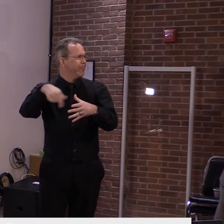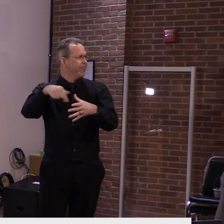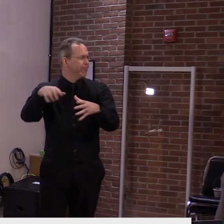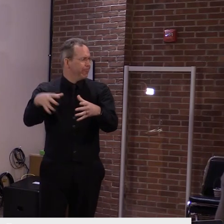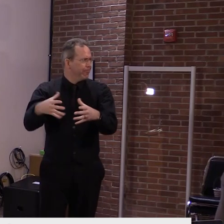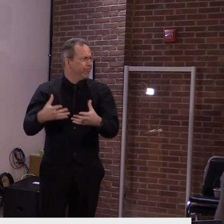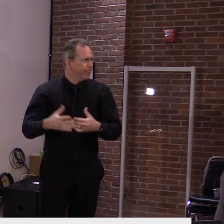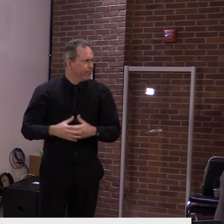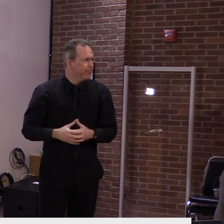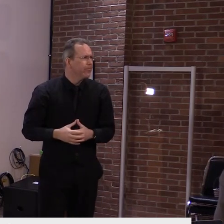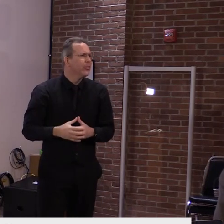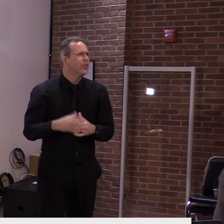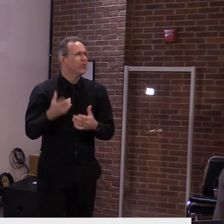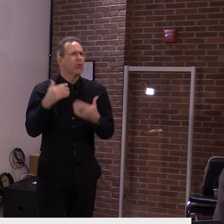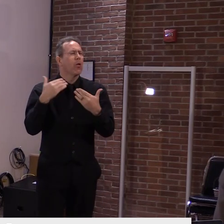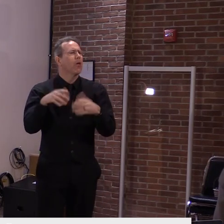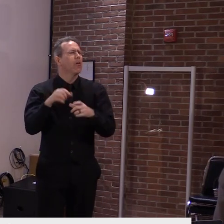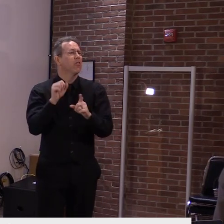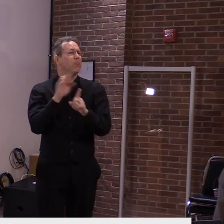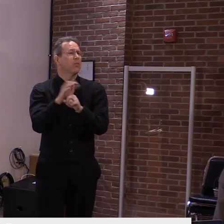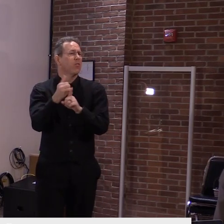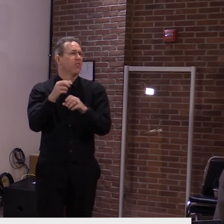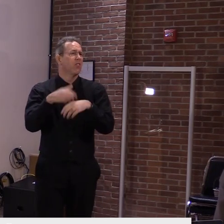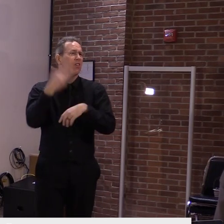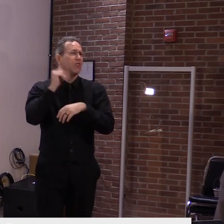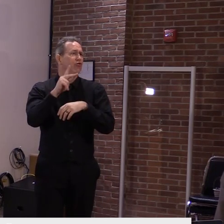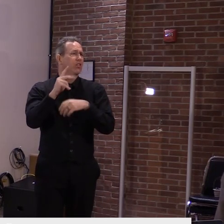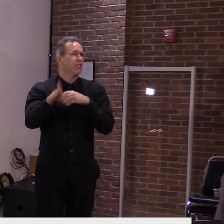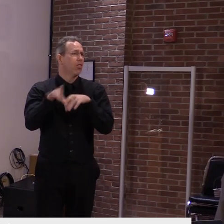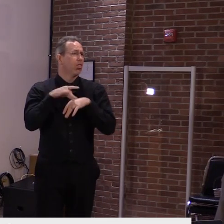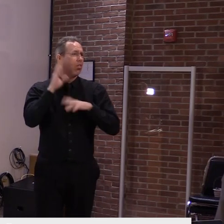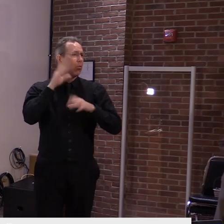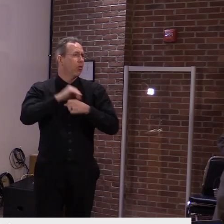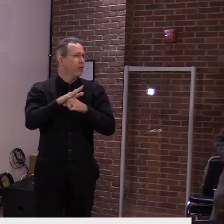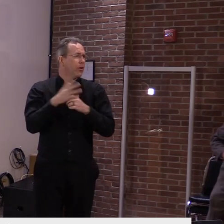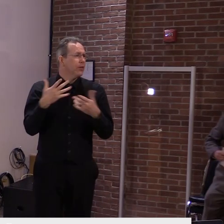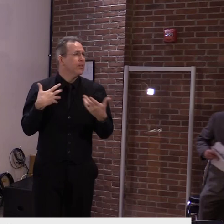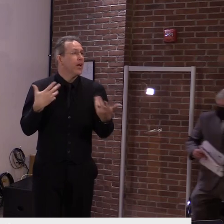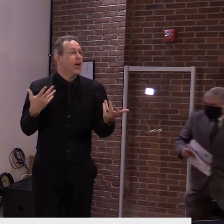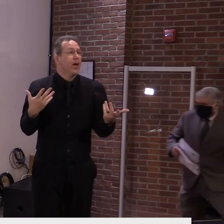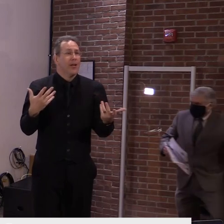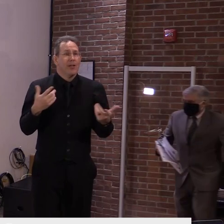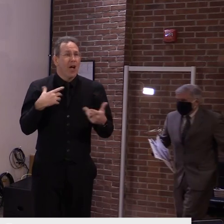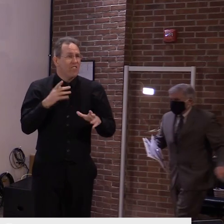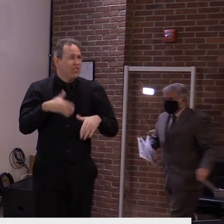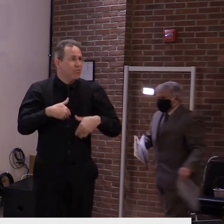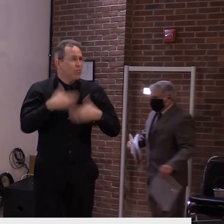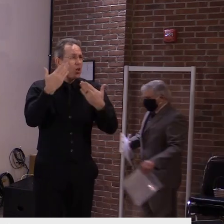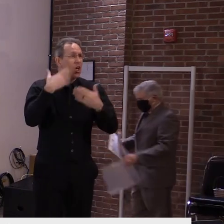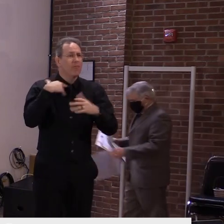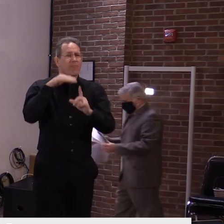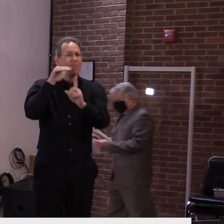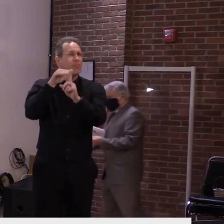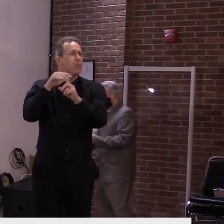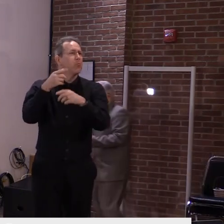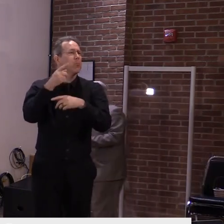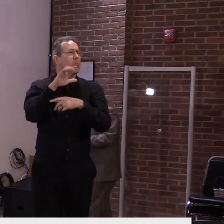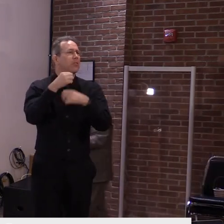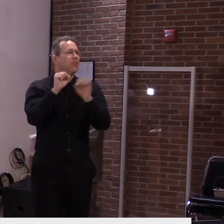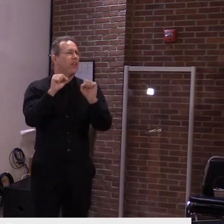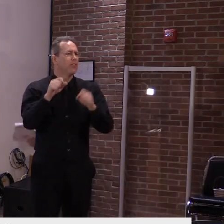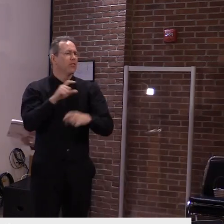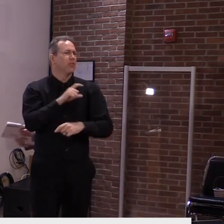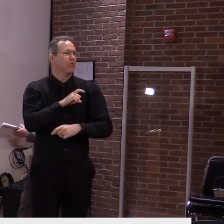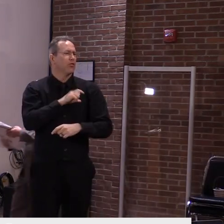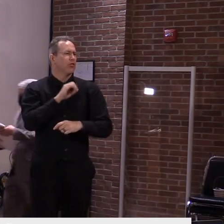unnecessarily exposed. We've brought that to the attention of the Department of Public Safety. And I'm sure they'll be